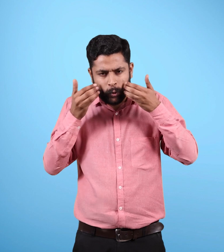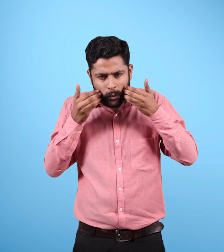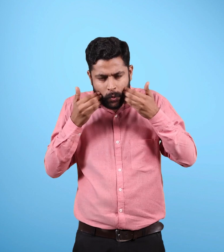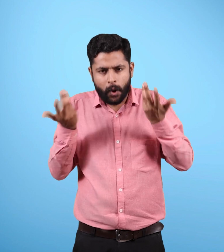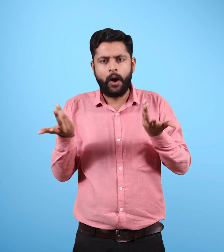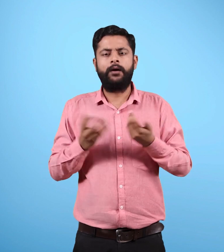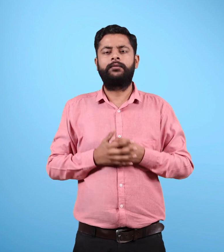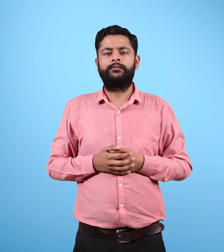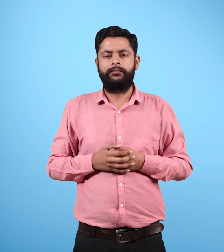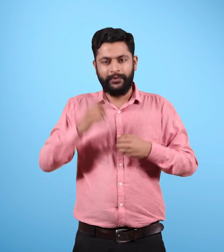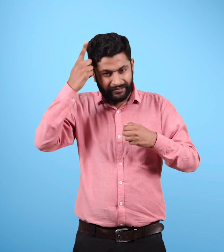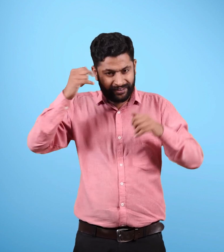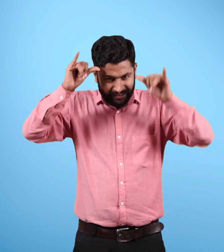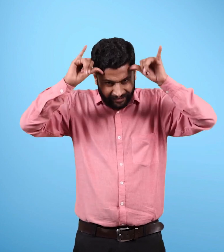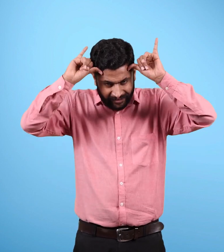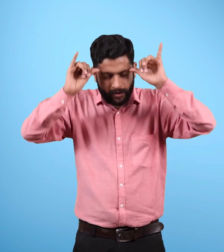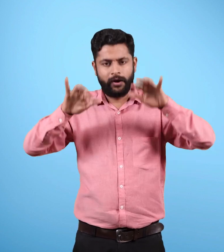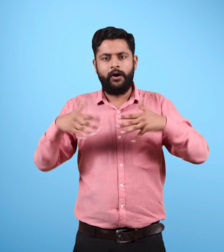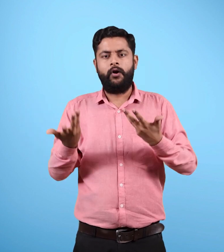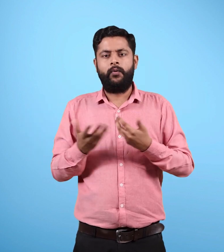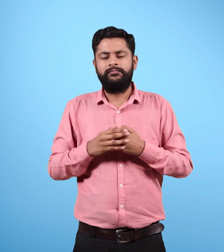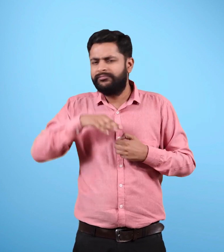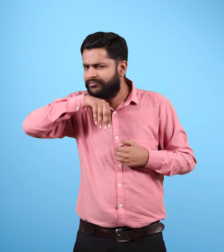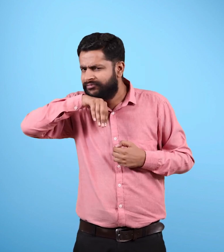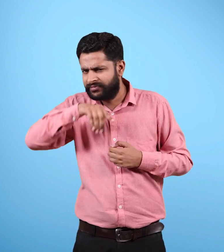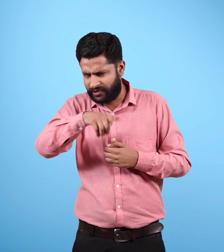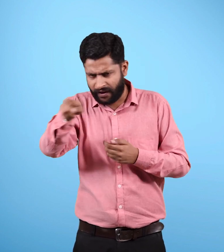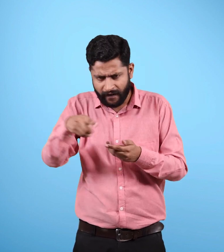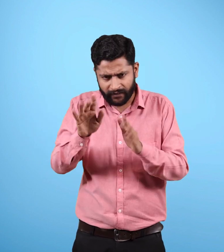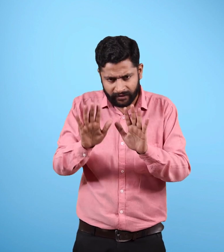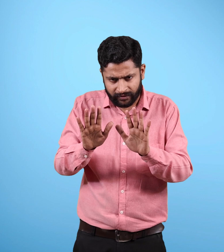cat, buffalo, or a goat?